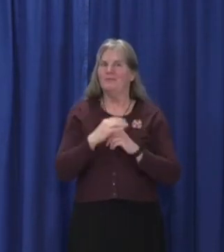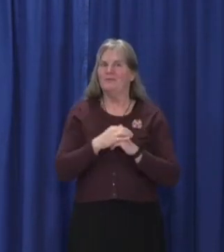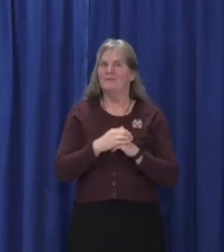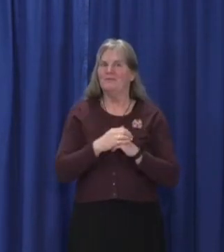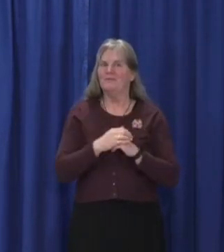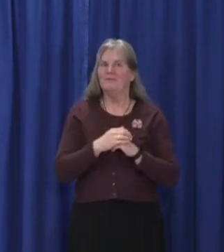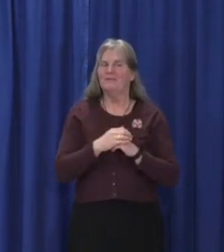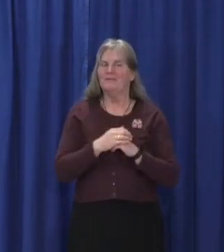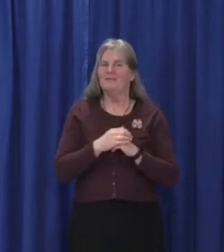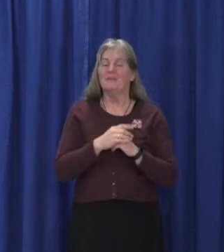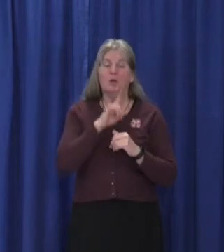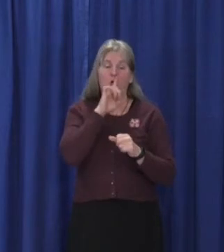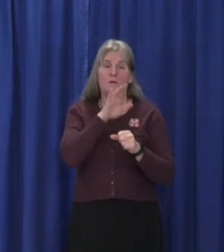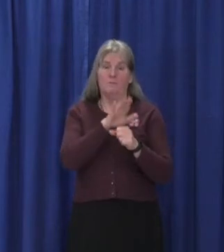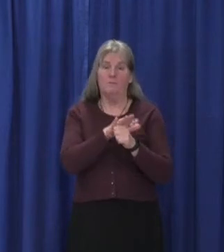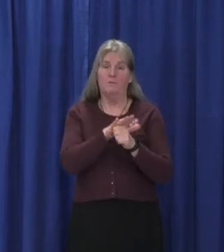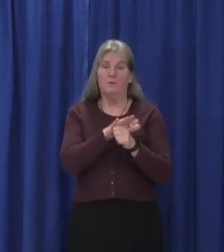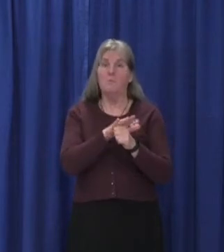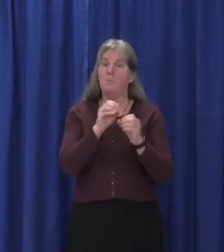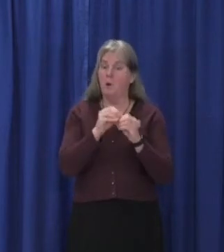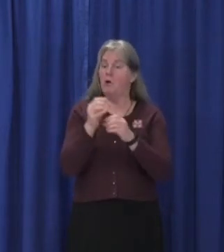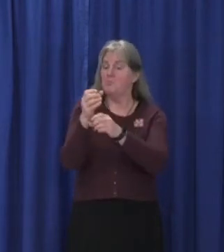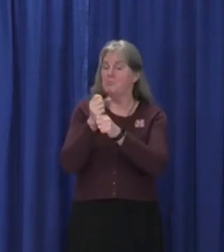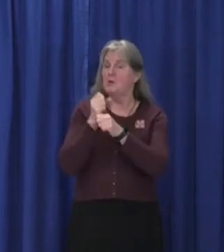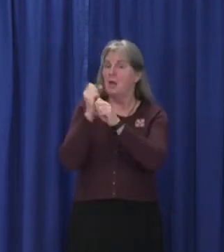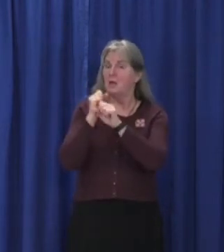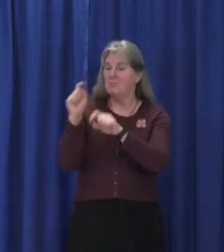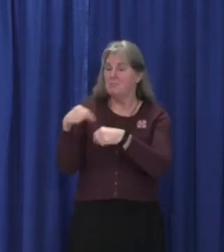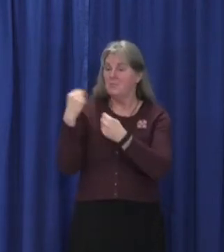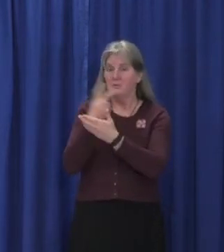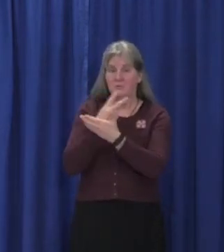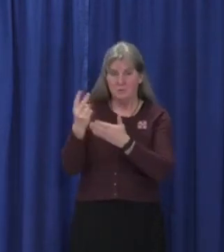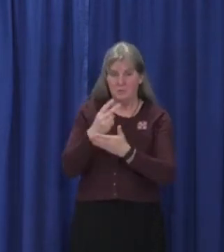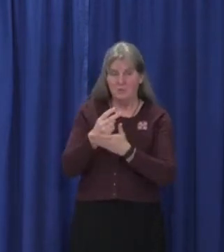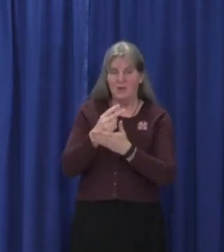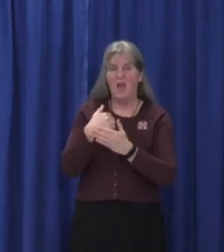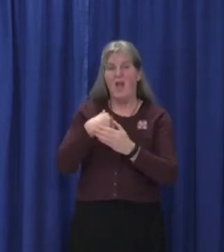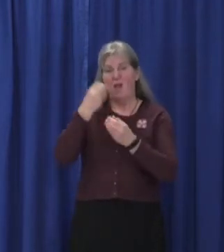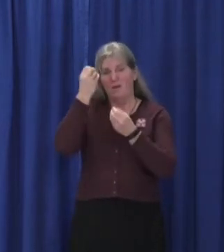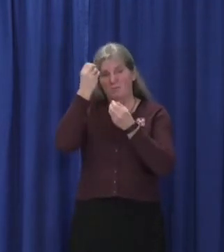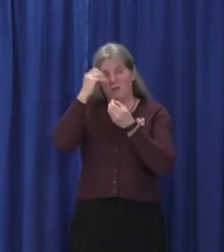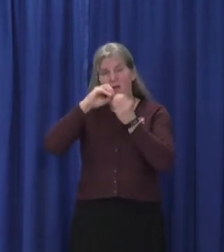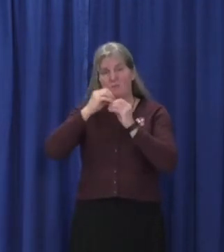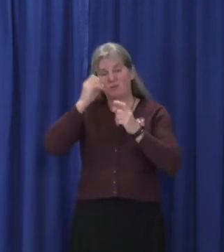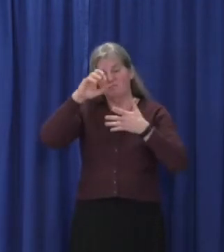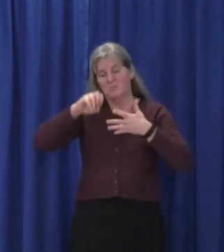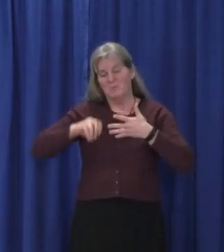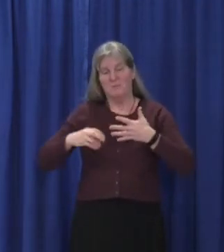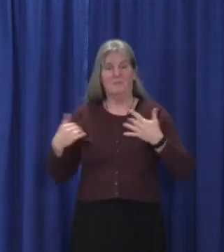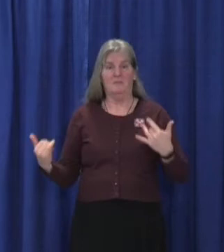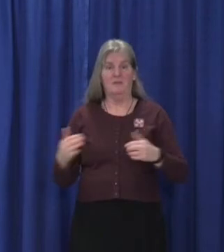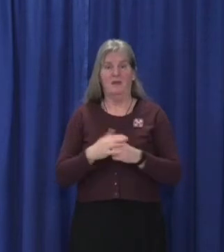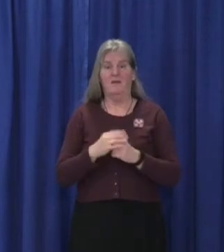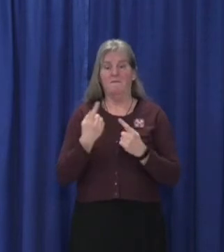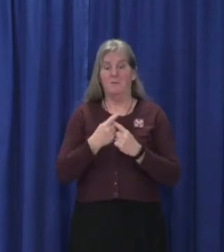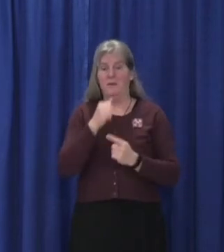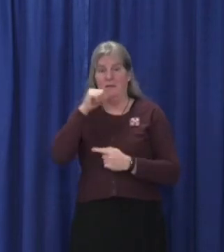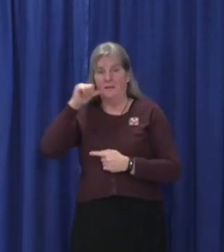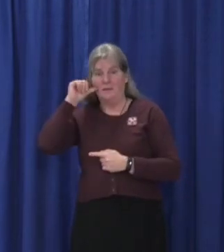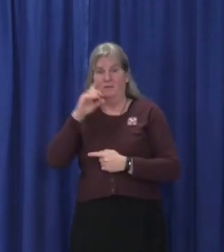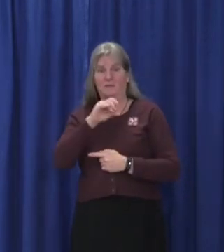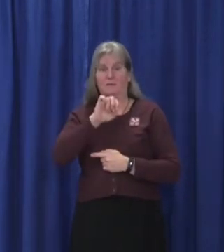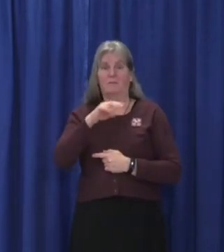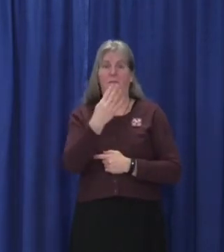As attestations continue to come in, I have some updated numbers to share with you today. As of yesterday, December